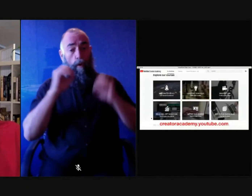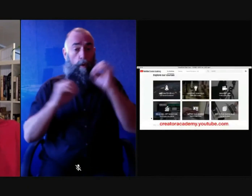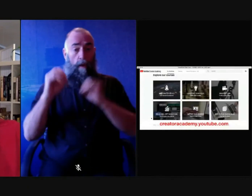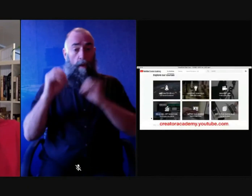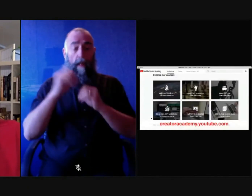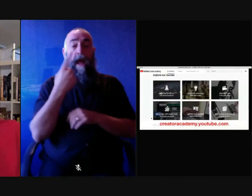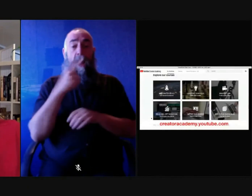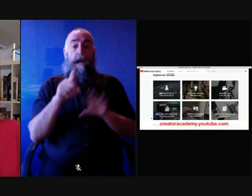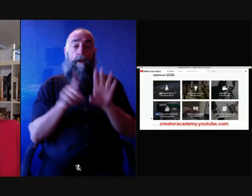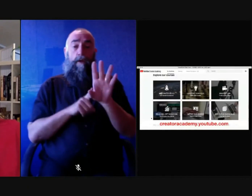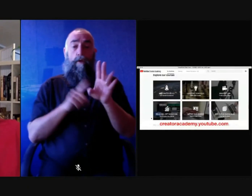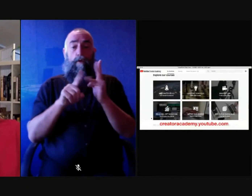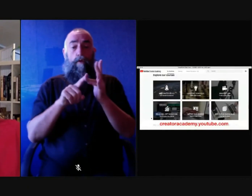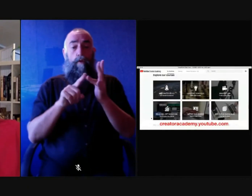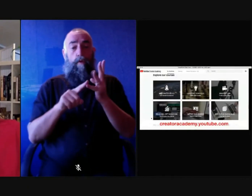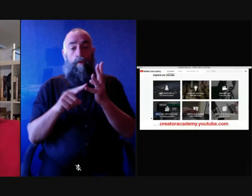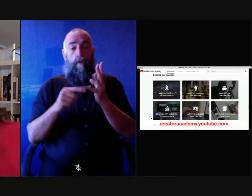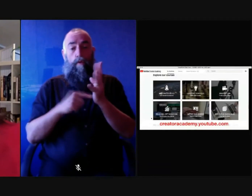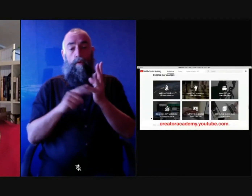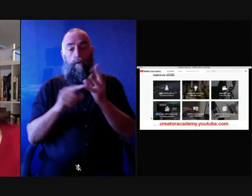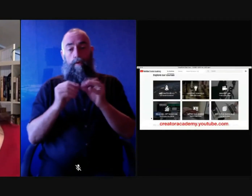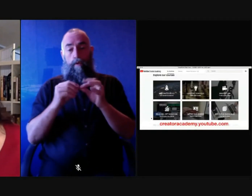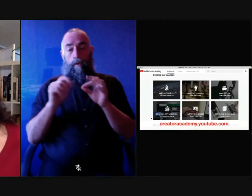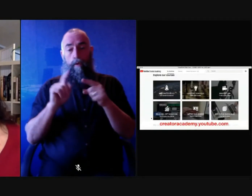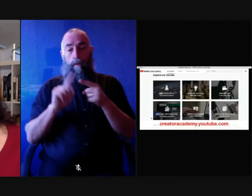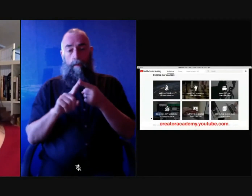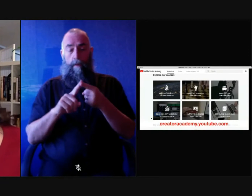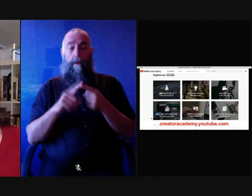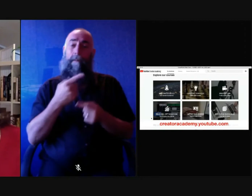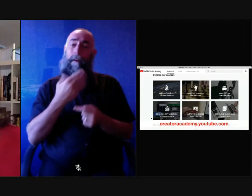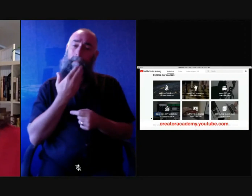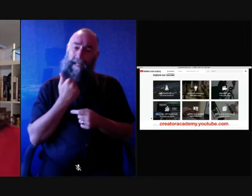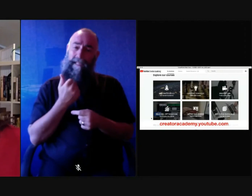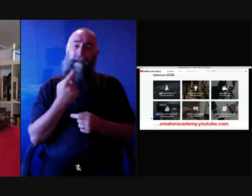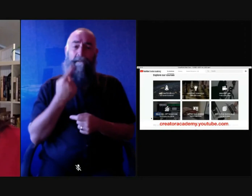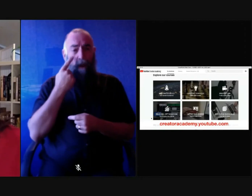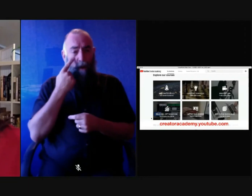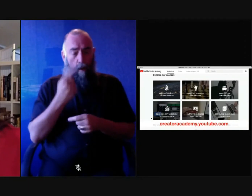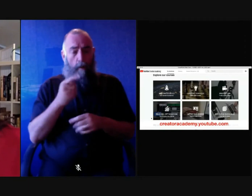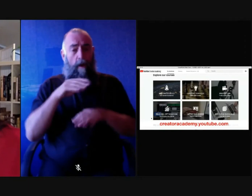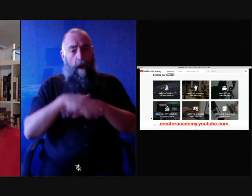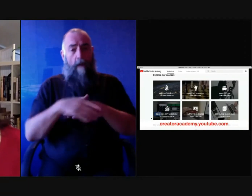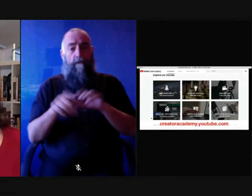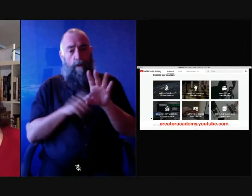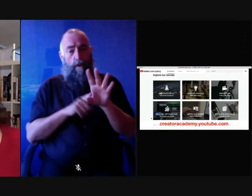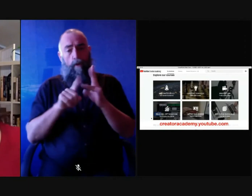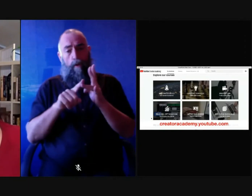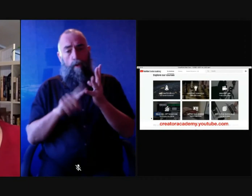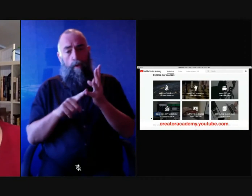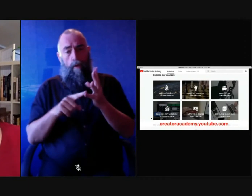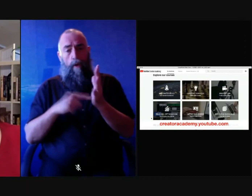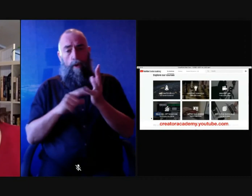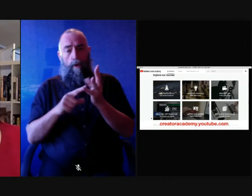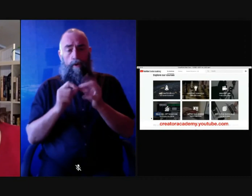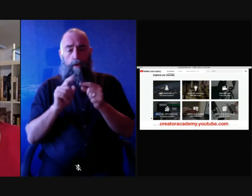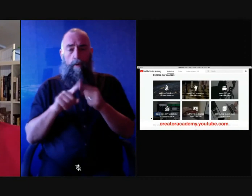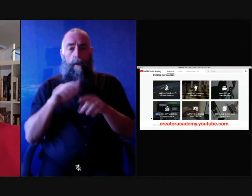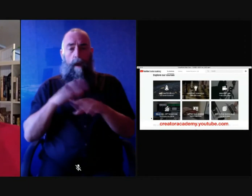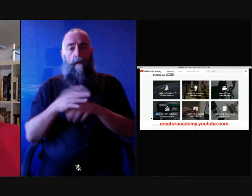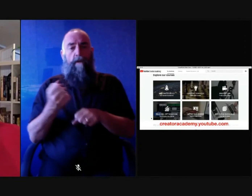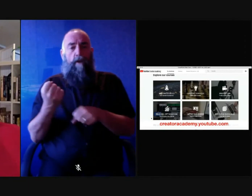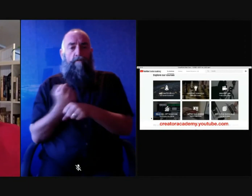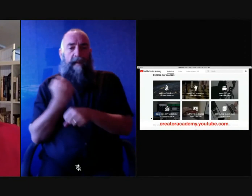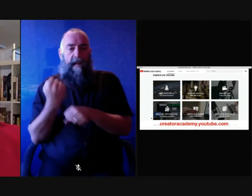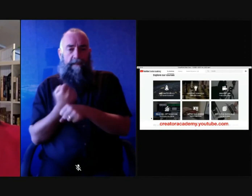problematic, but do go and check out YouTube's Creator Academy if you want to find out more information